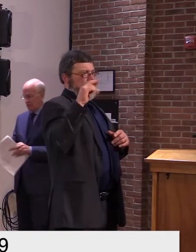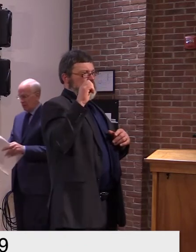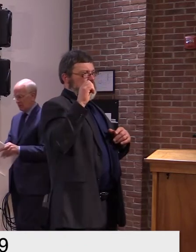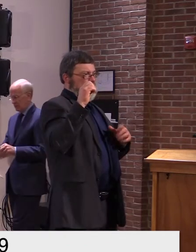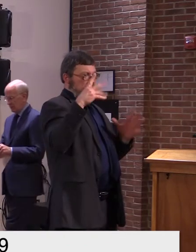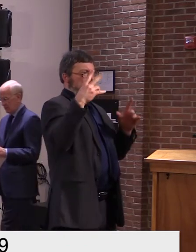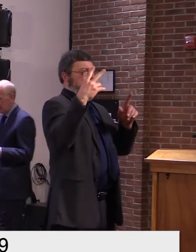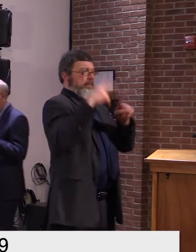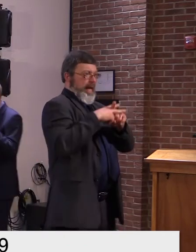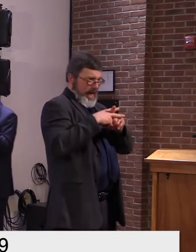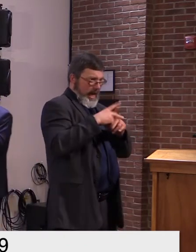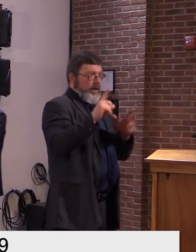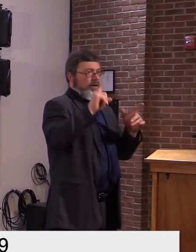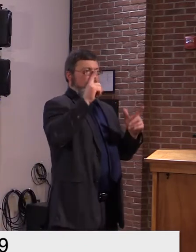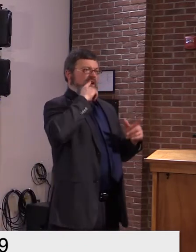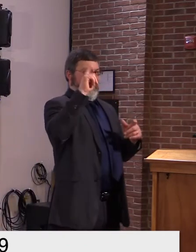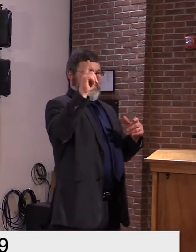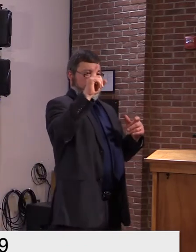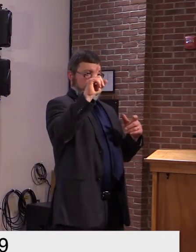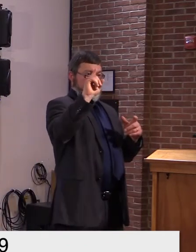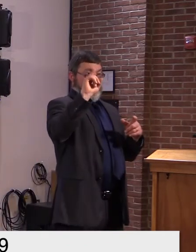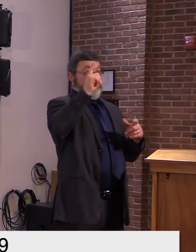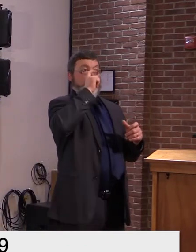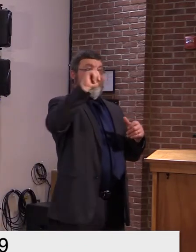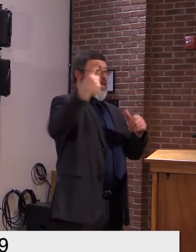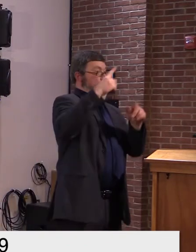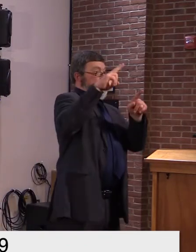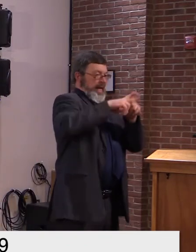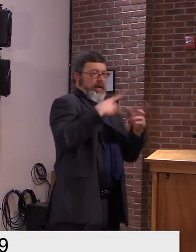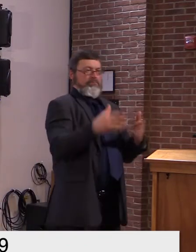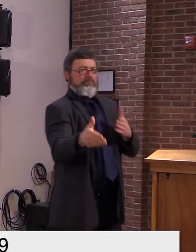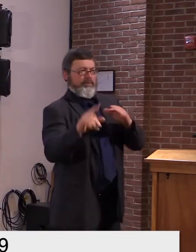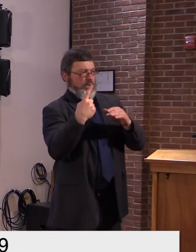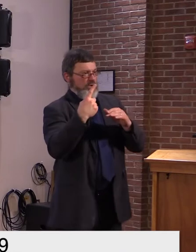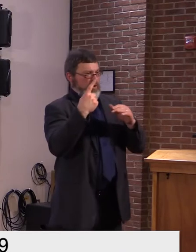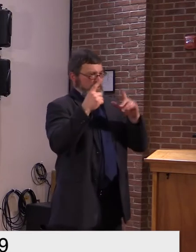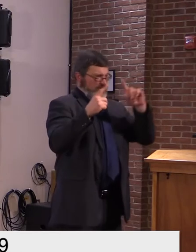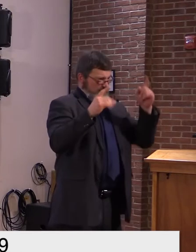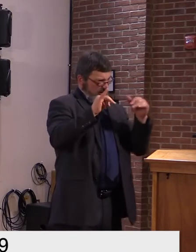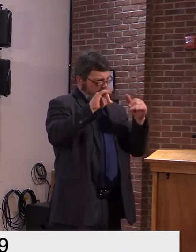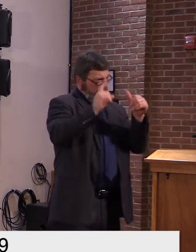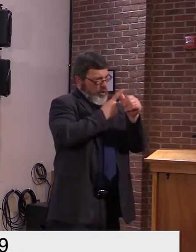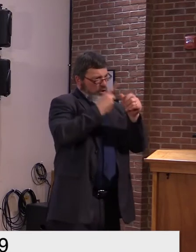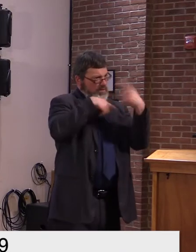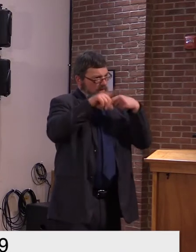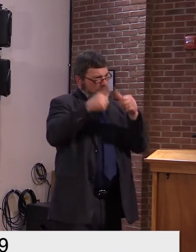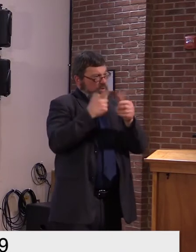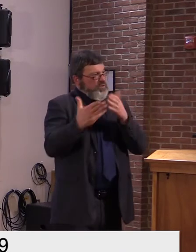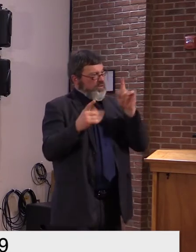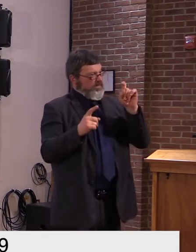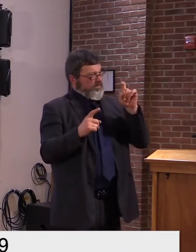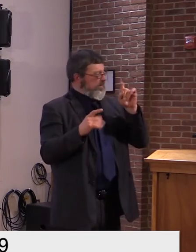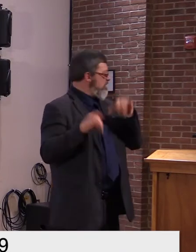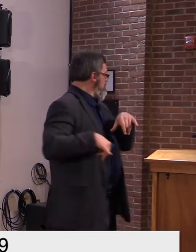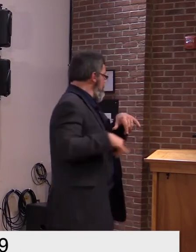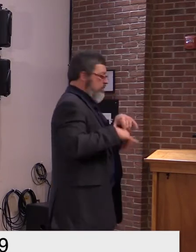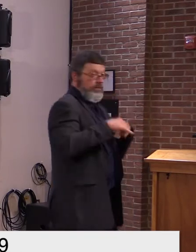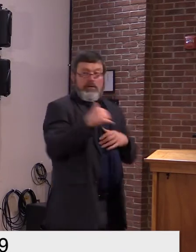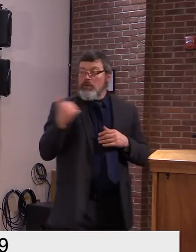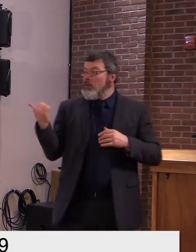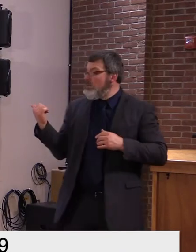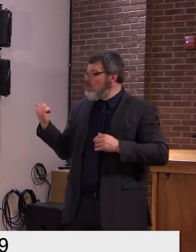Vermont did very well and came to the table early and often, and I think that should be the case this time if we can.